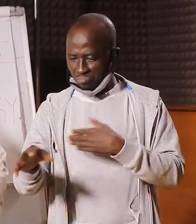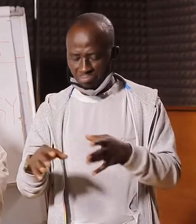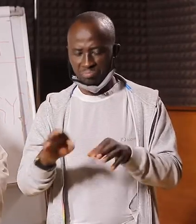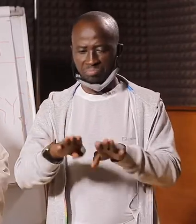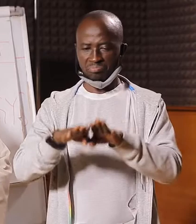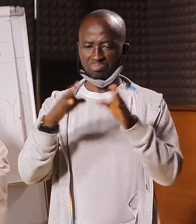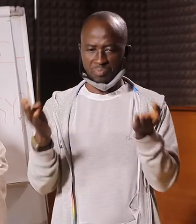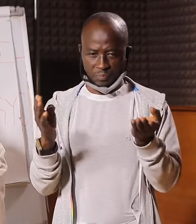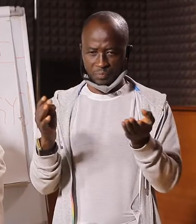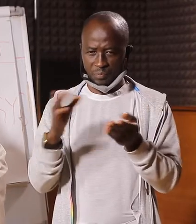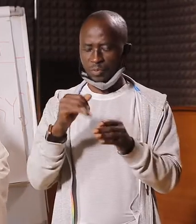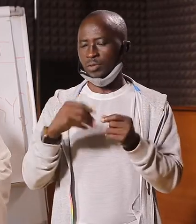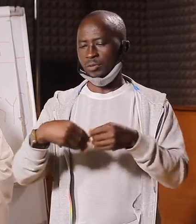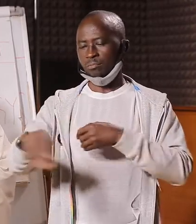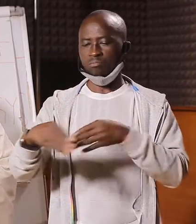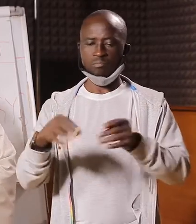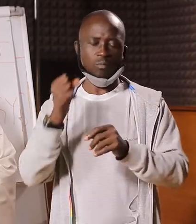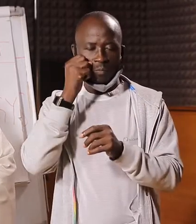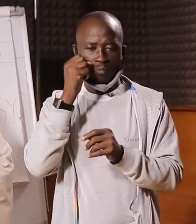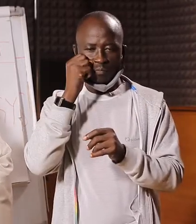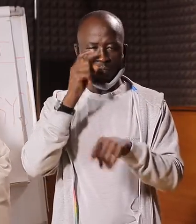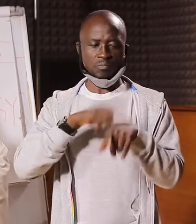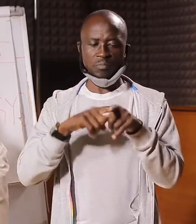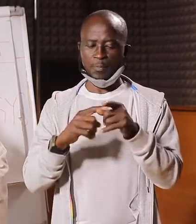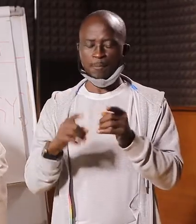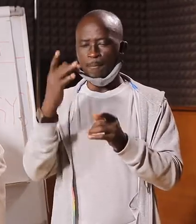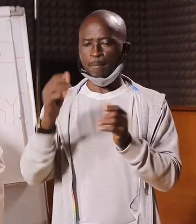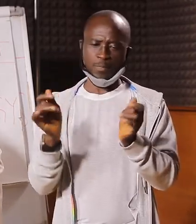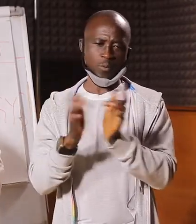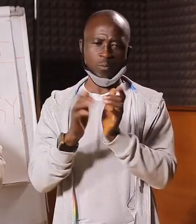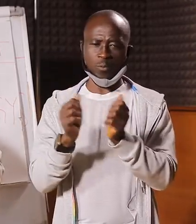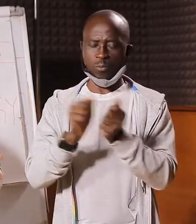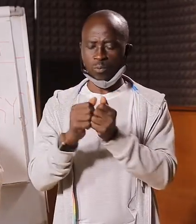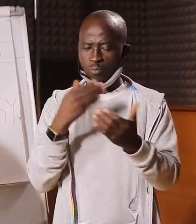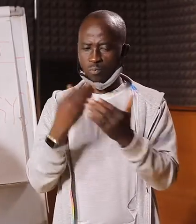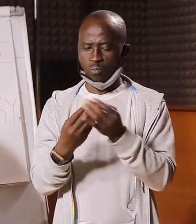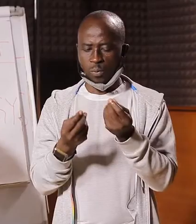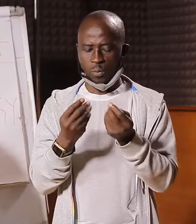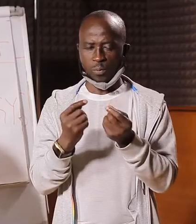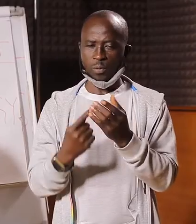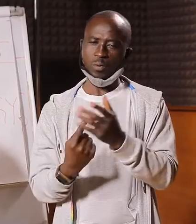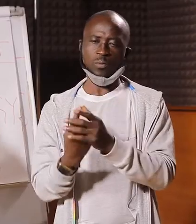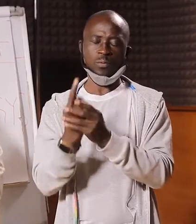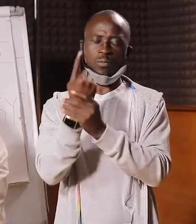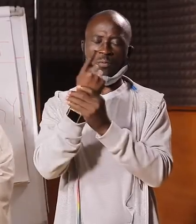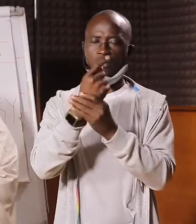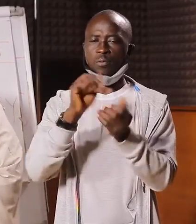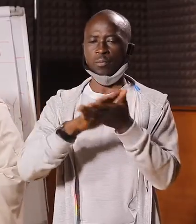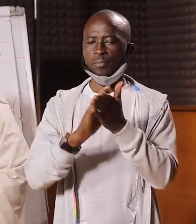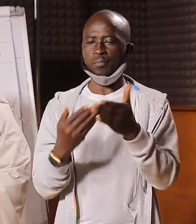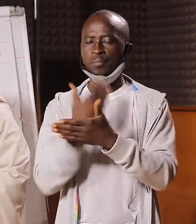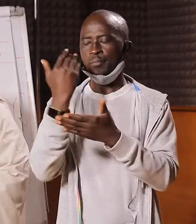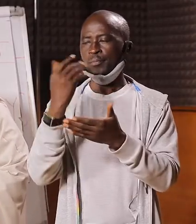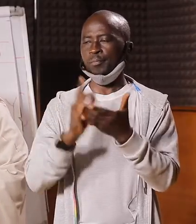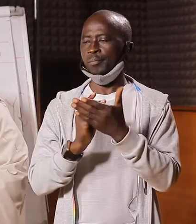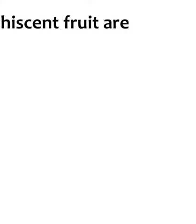pericarp opens, then it can release the seed. Then when the seed comes in contact with suitable soil, it germinates to become a new plant.